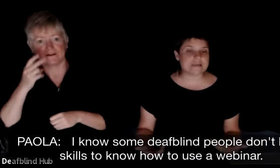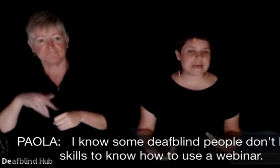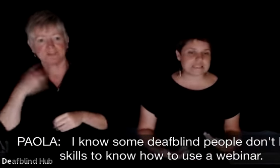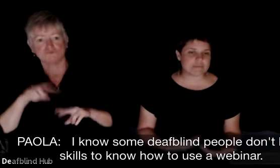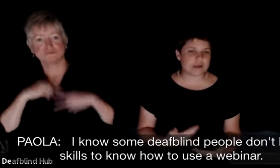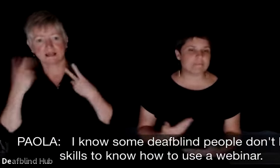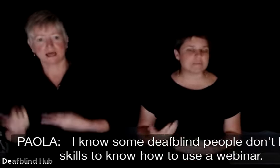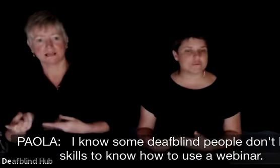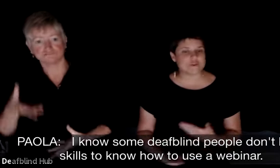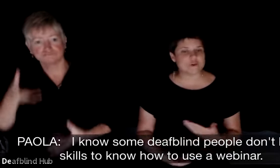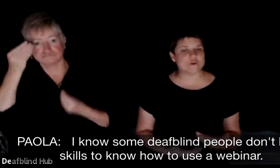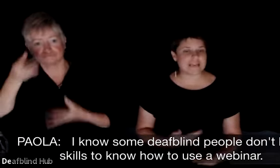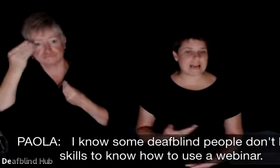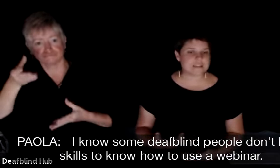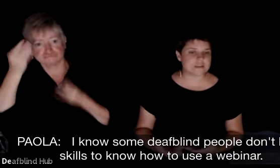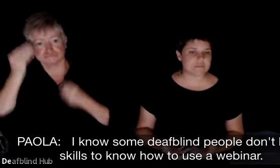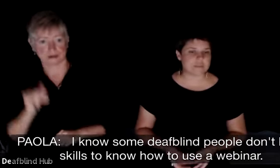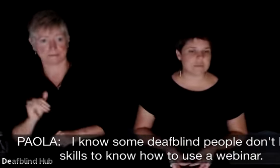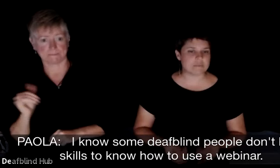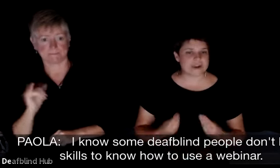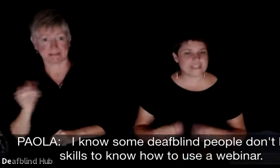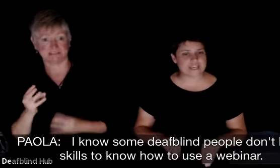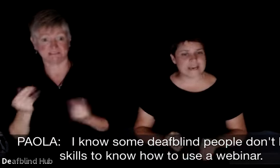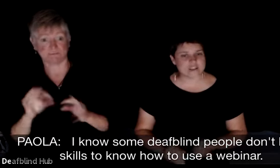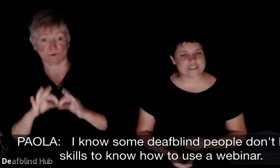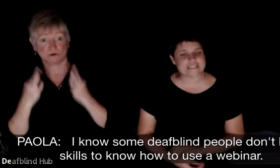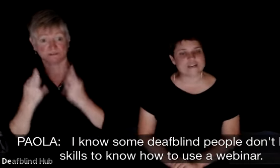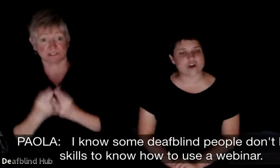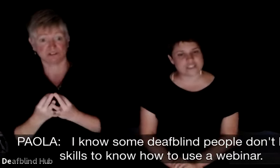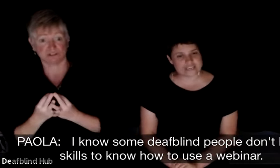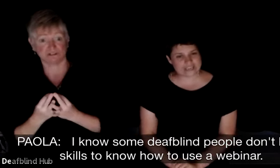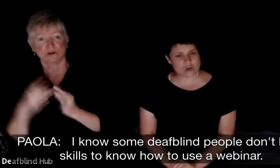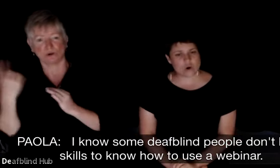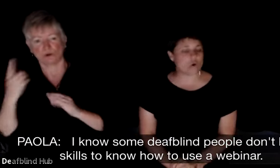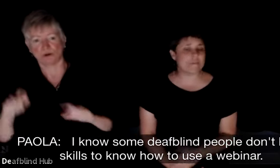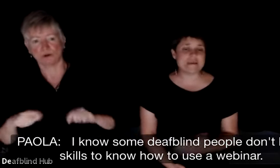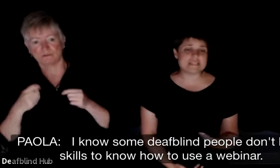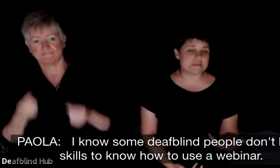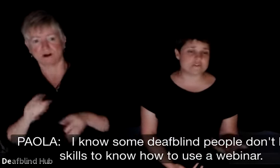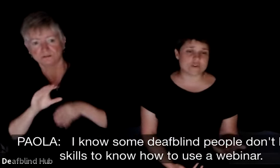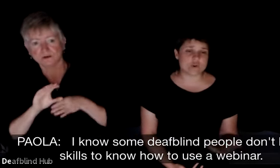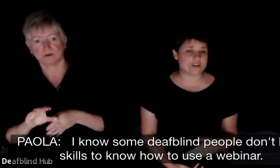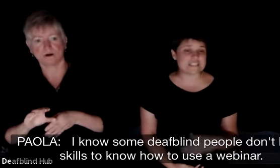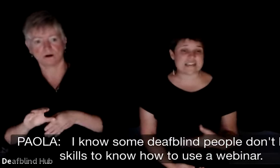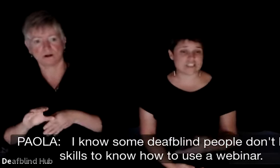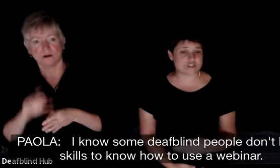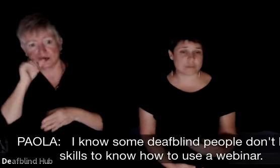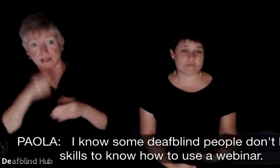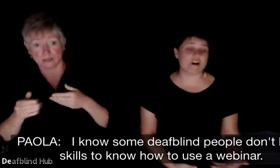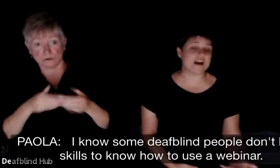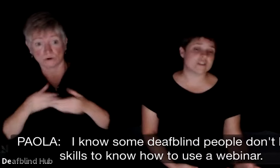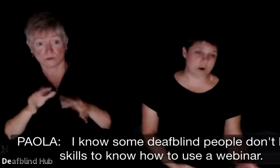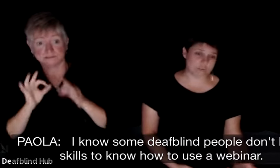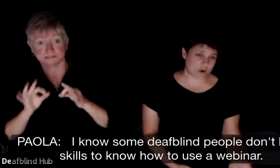to really make deafblind people feel more relaxed and become a bit more educated on the technology. Or maybe some different organisations